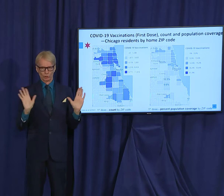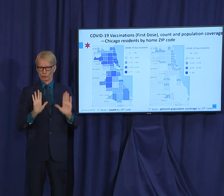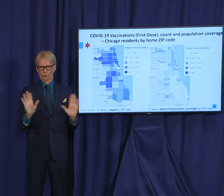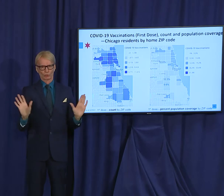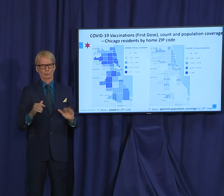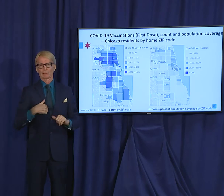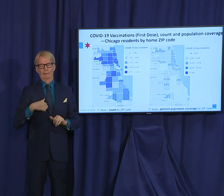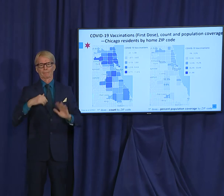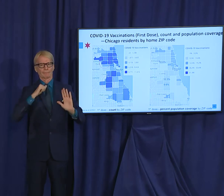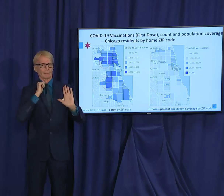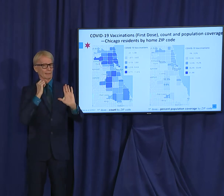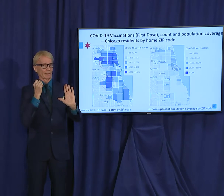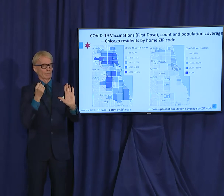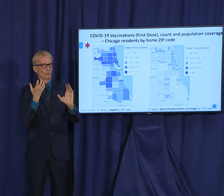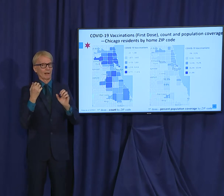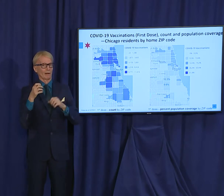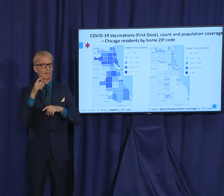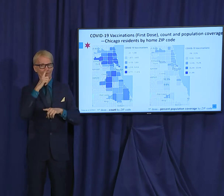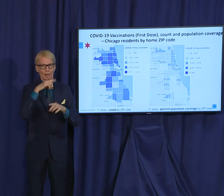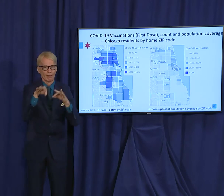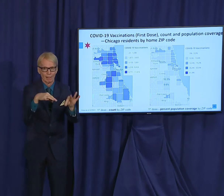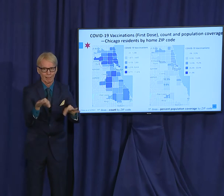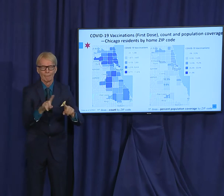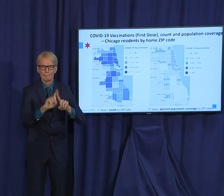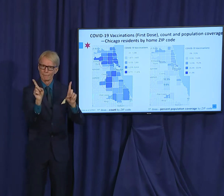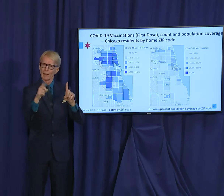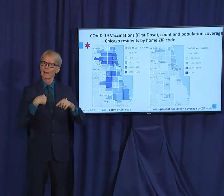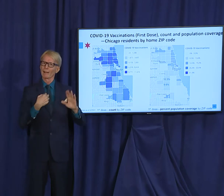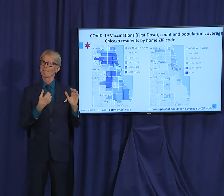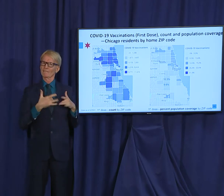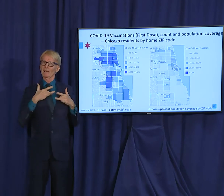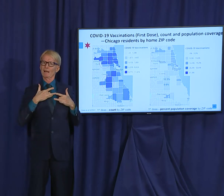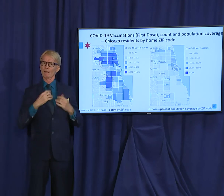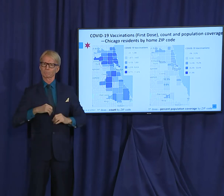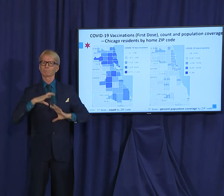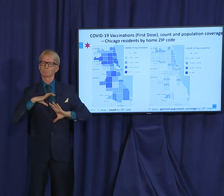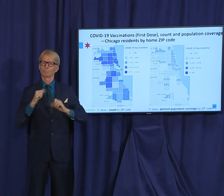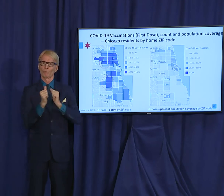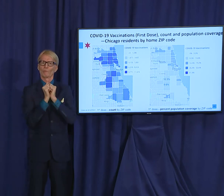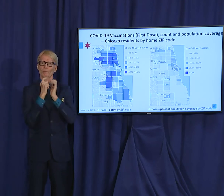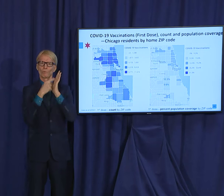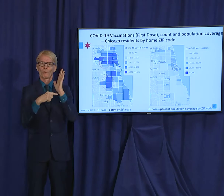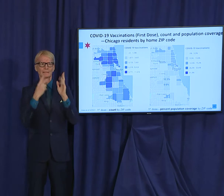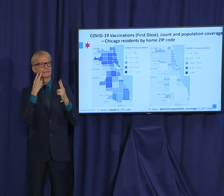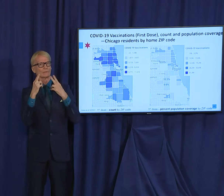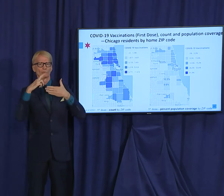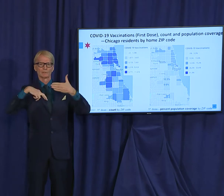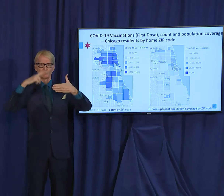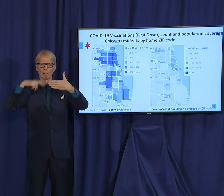more pleased with the progress that we are seeing. I also want to highlight that for the first time, where